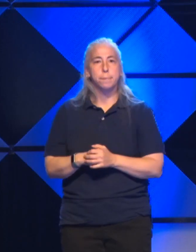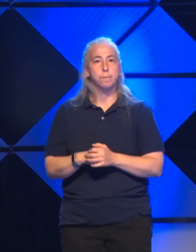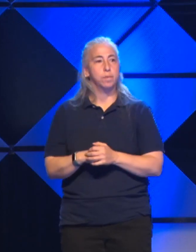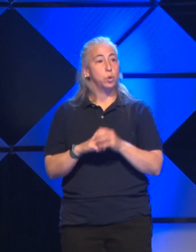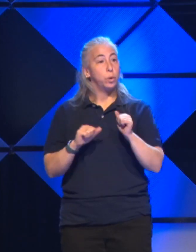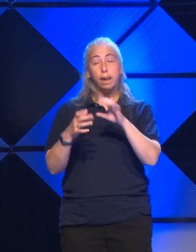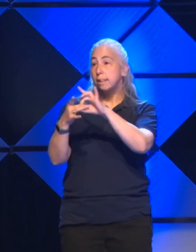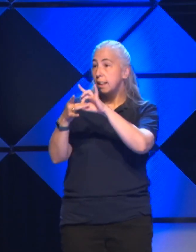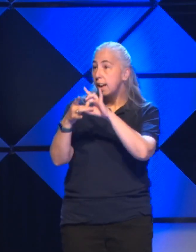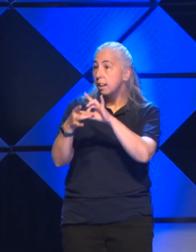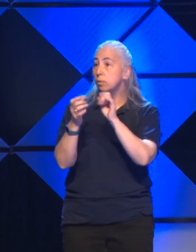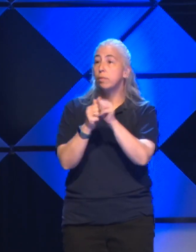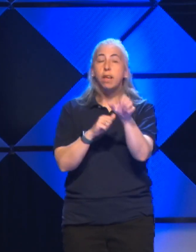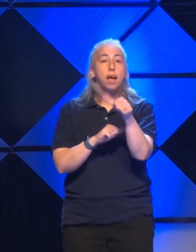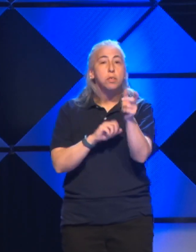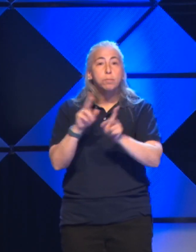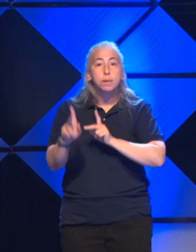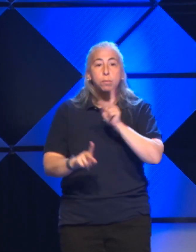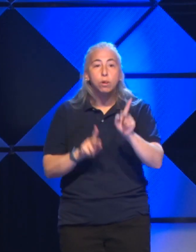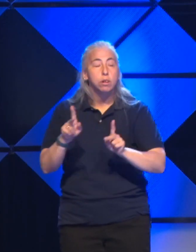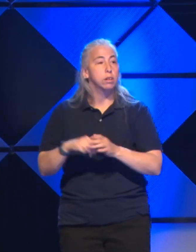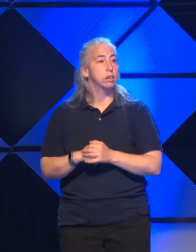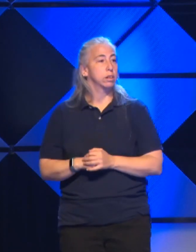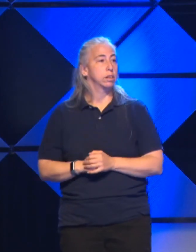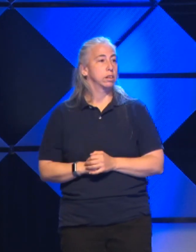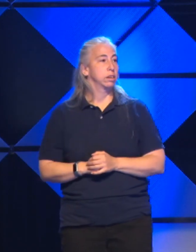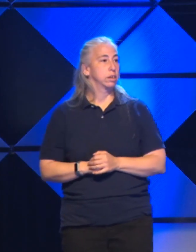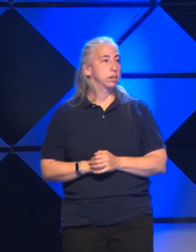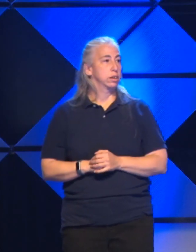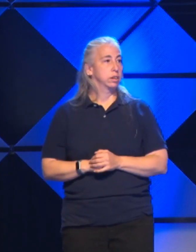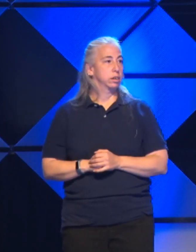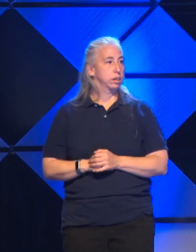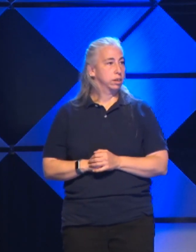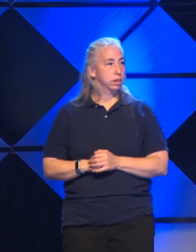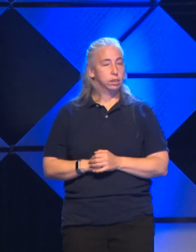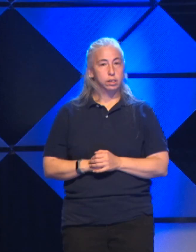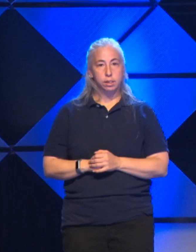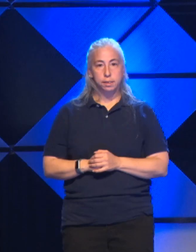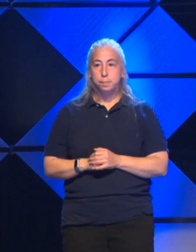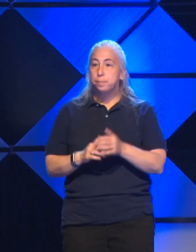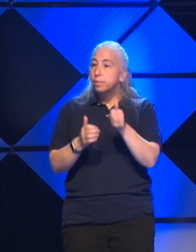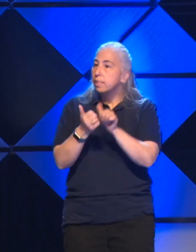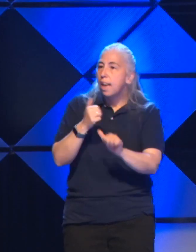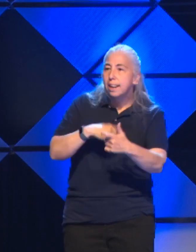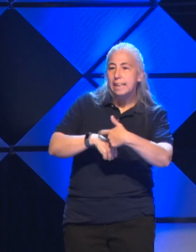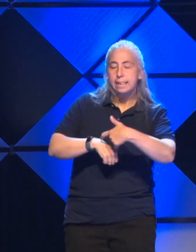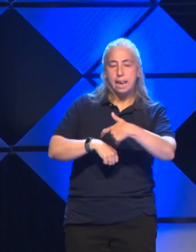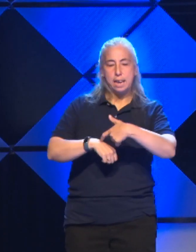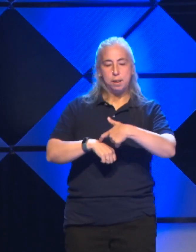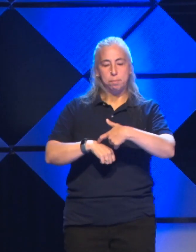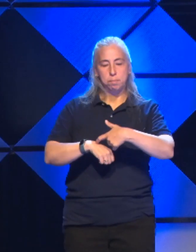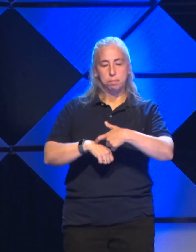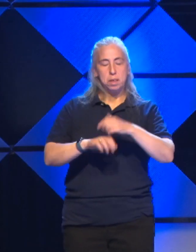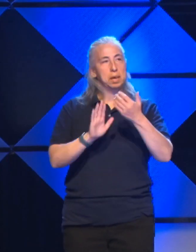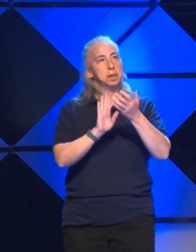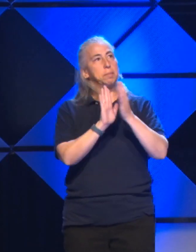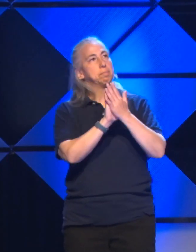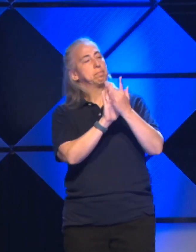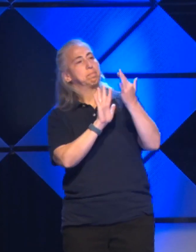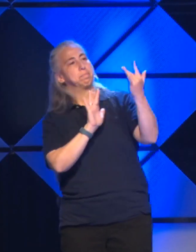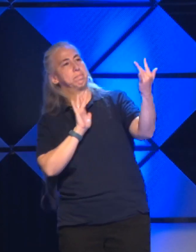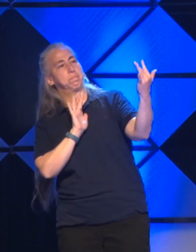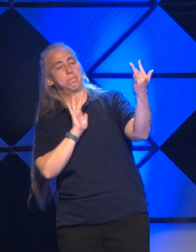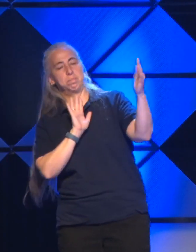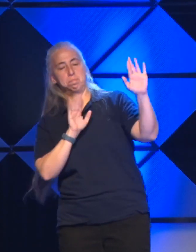with other people, because anytime we withdraw in loneliness